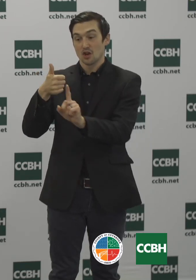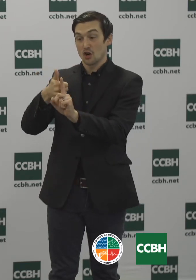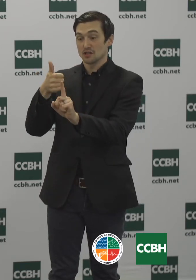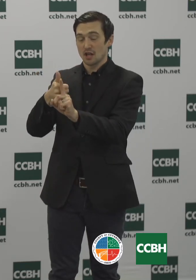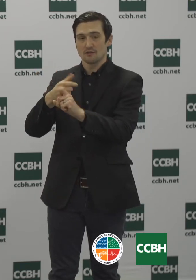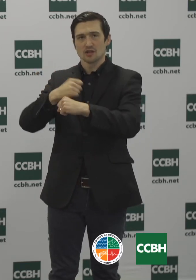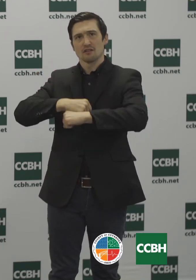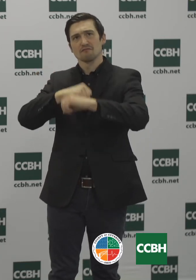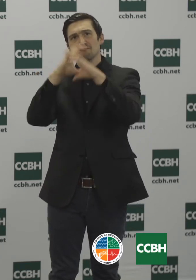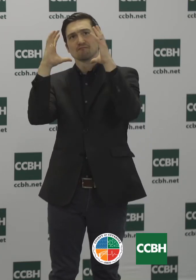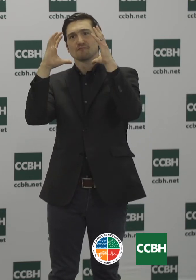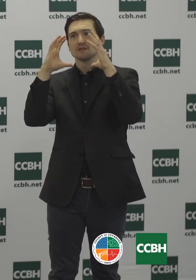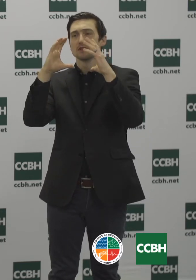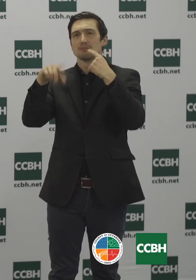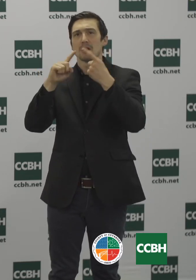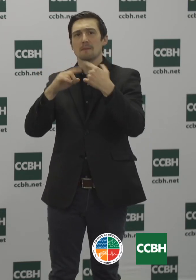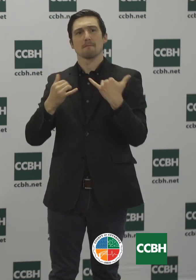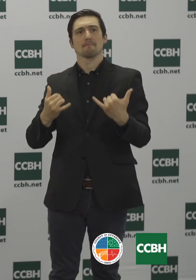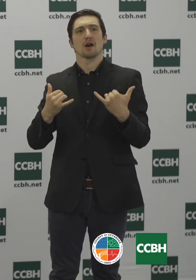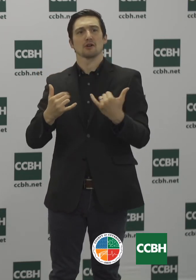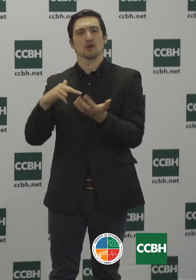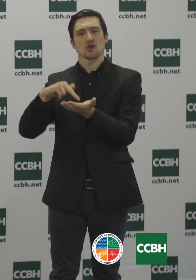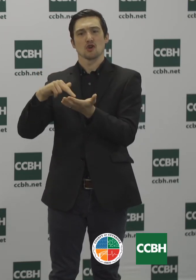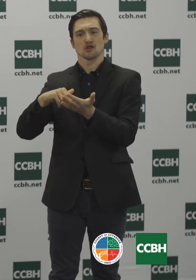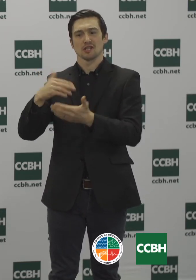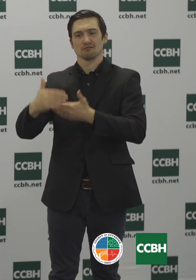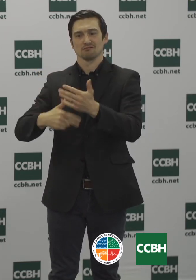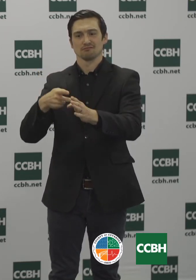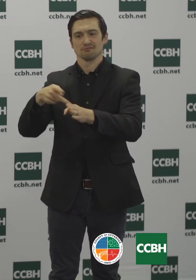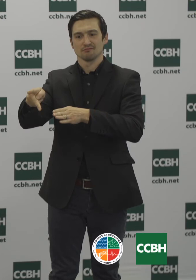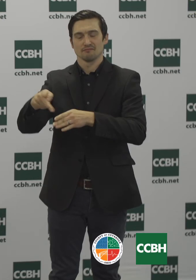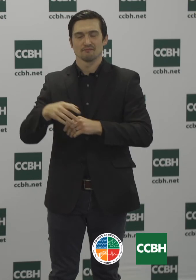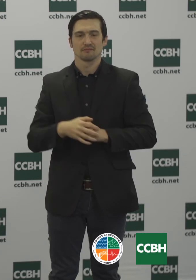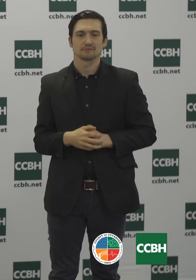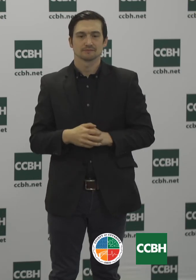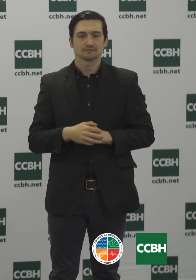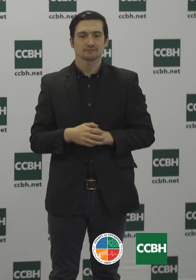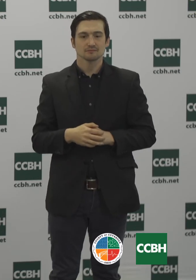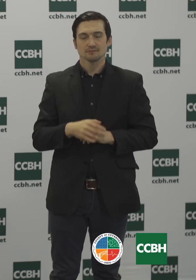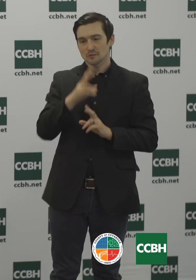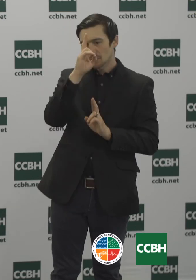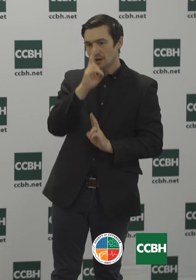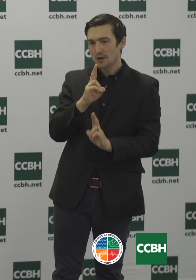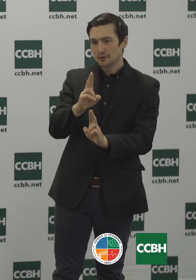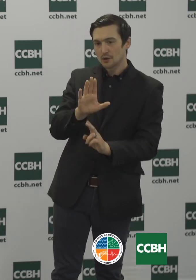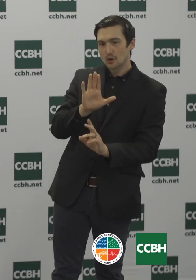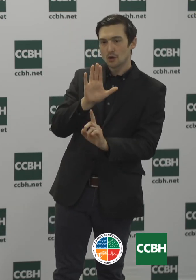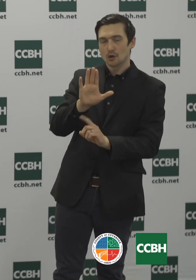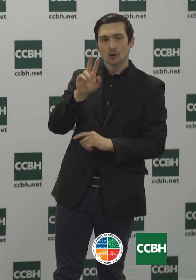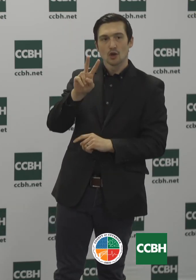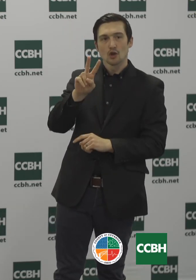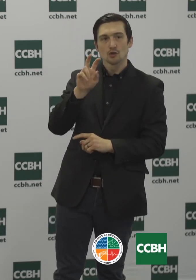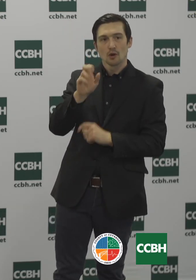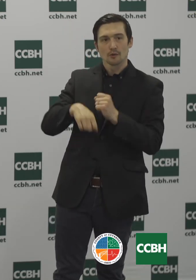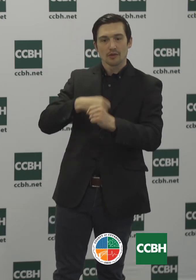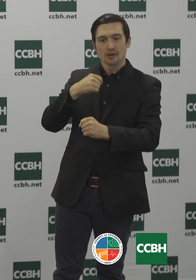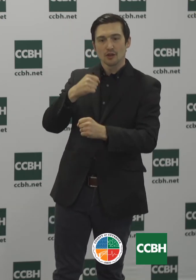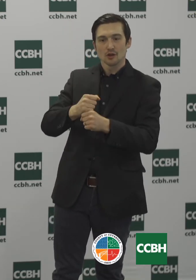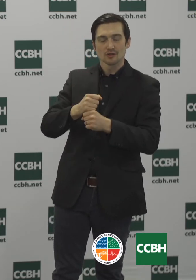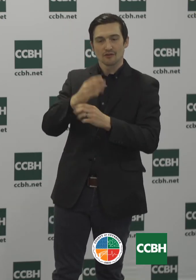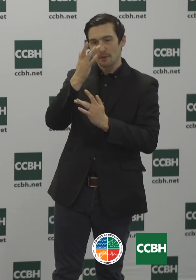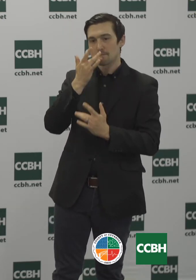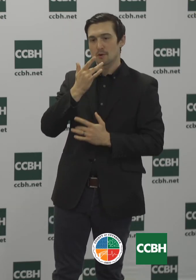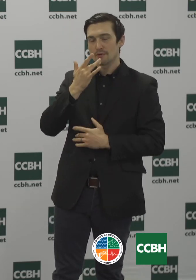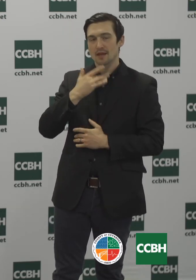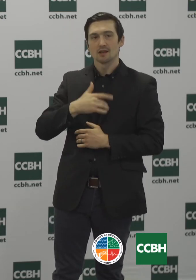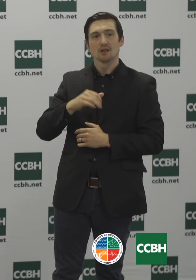about in nursing school. In fact, in honor of her 200th anniversary of her birthday, the World